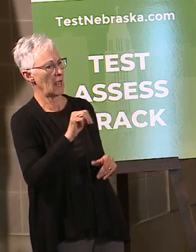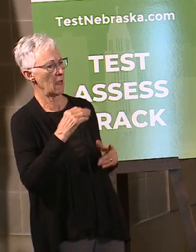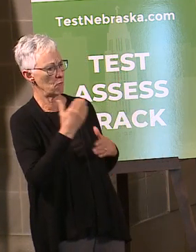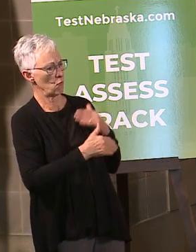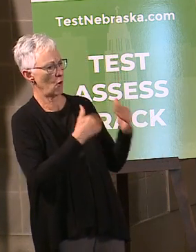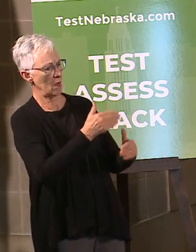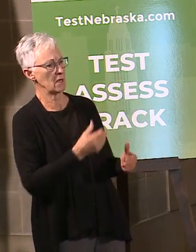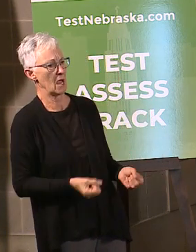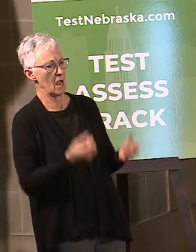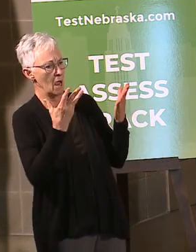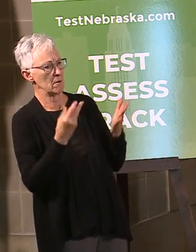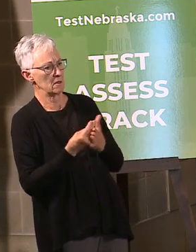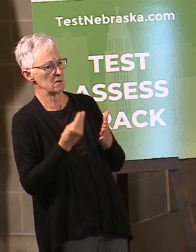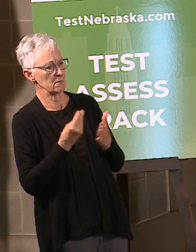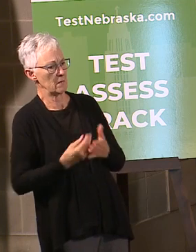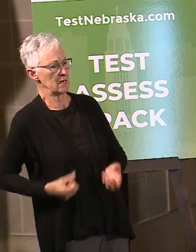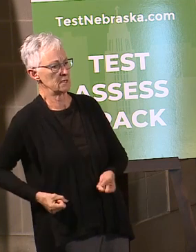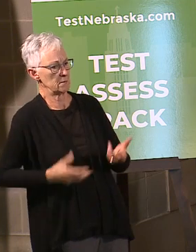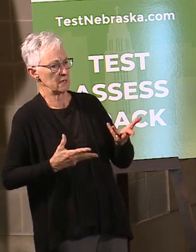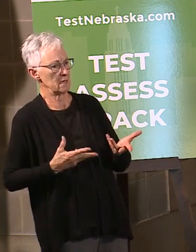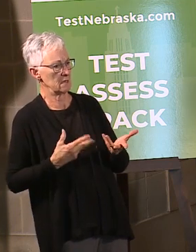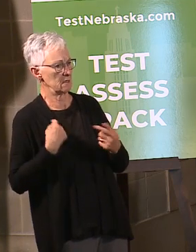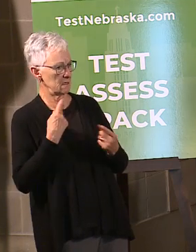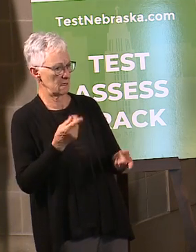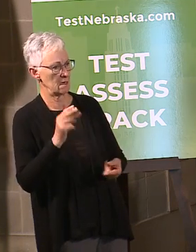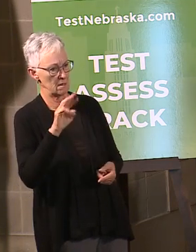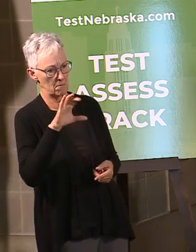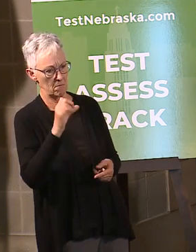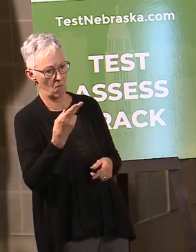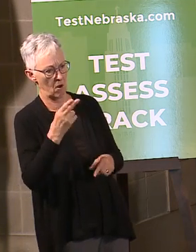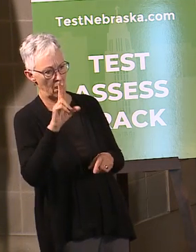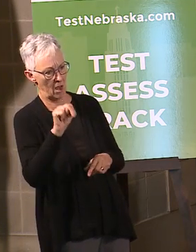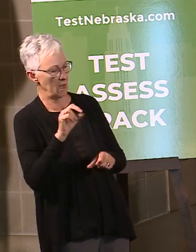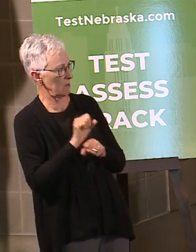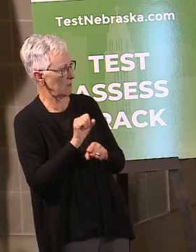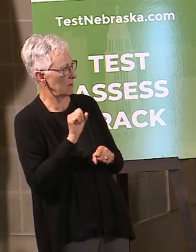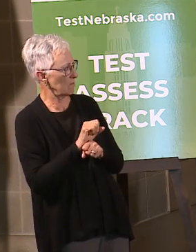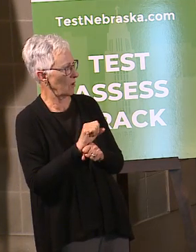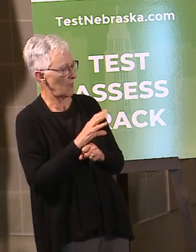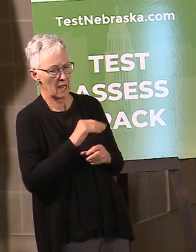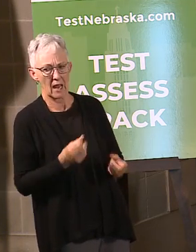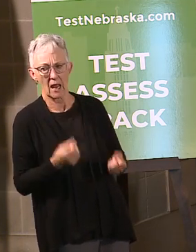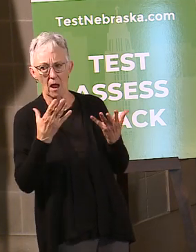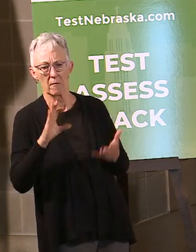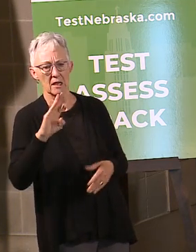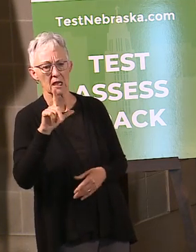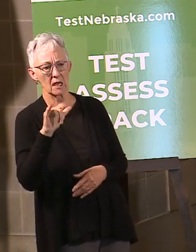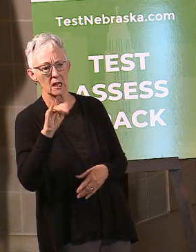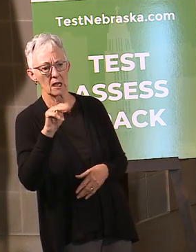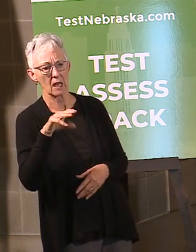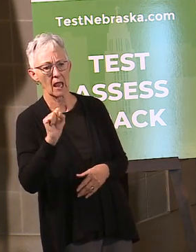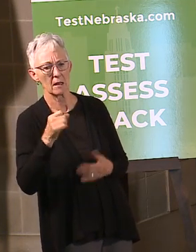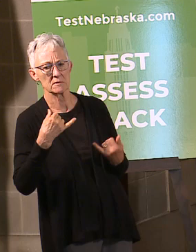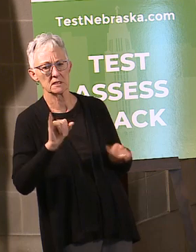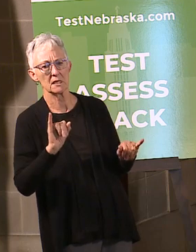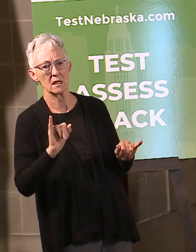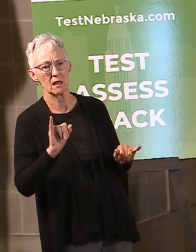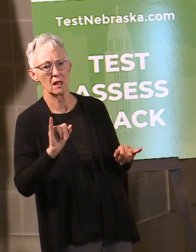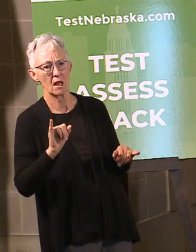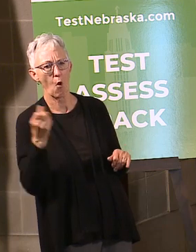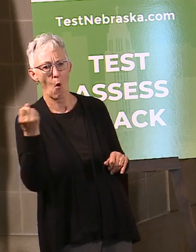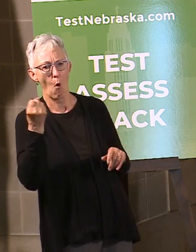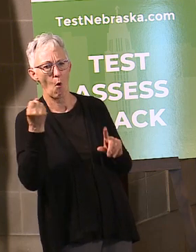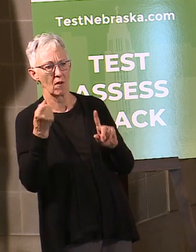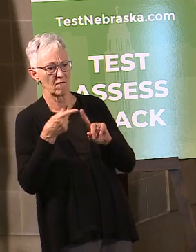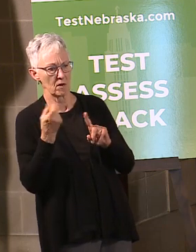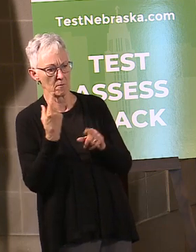unemployment benefits since March, and how many continued claims last week? We usually release our data on that on